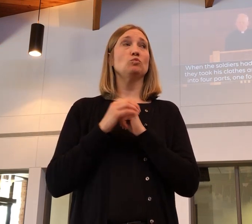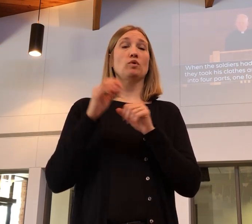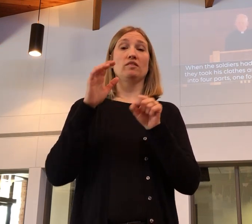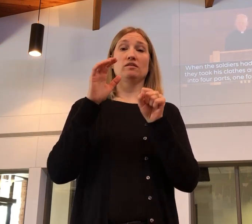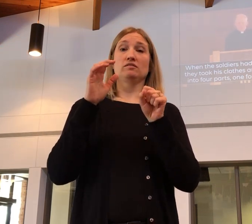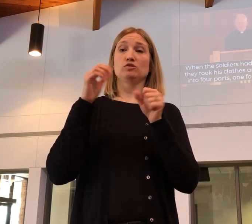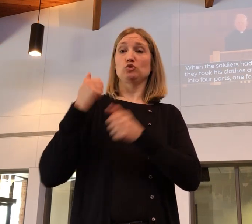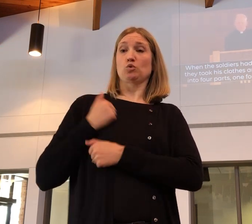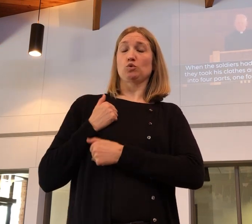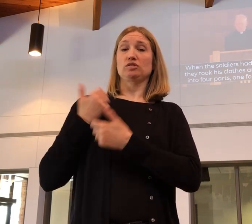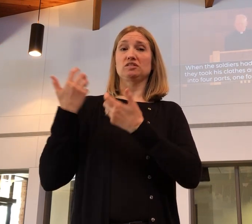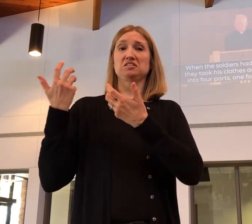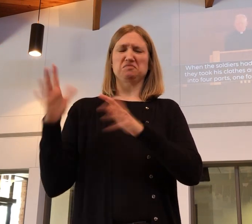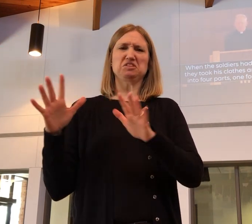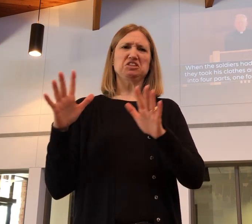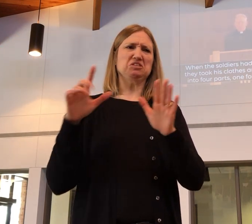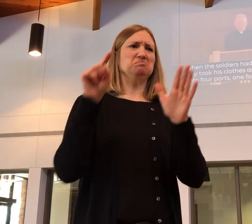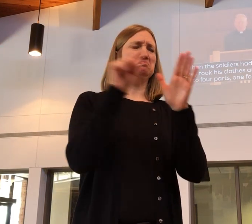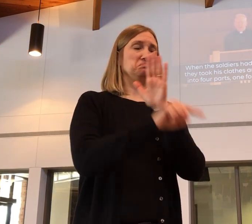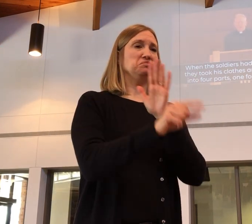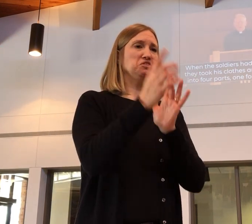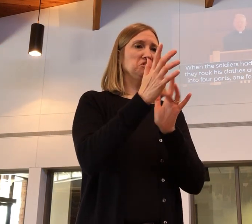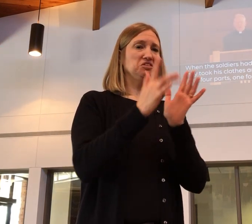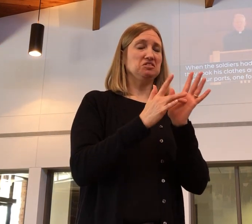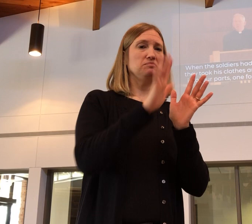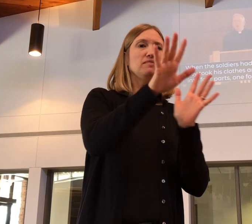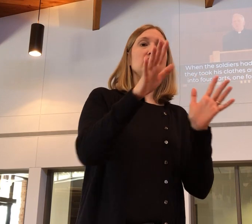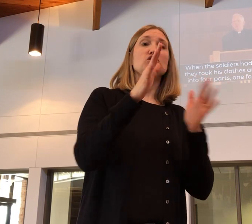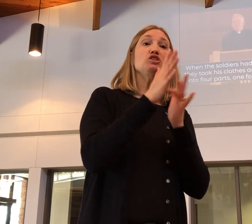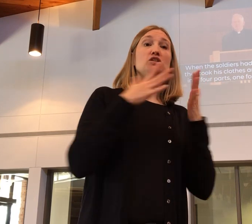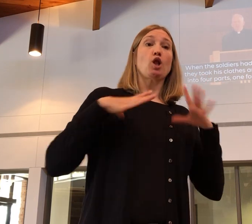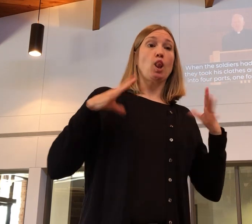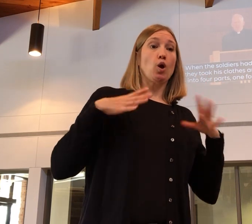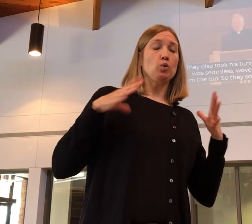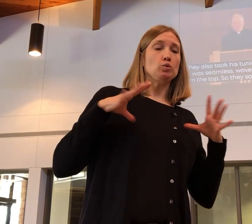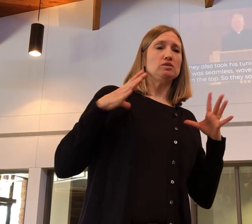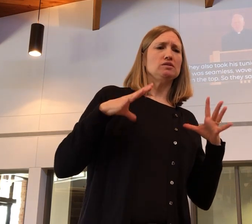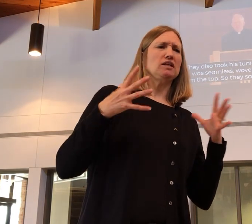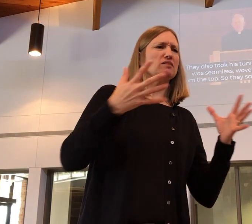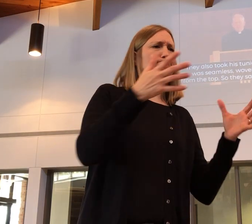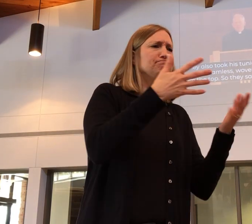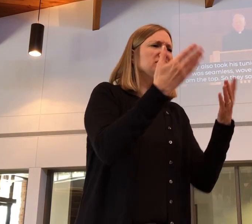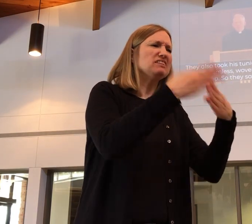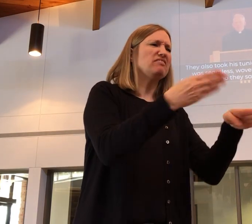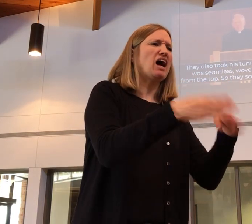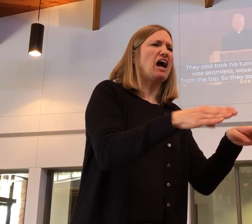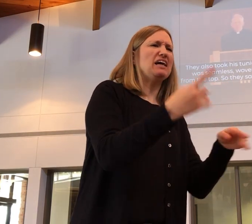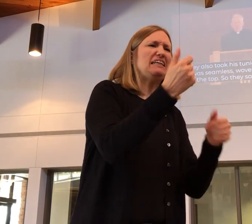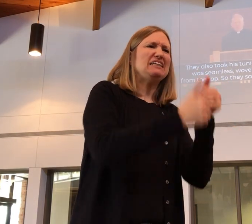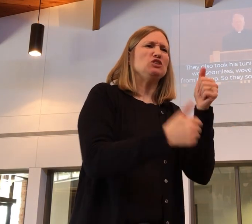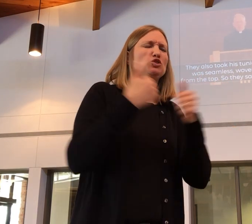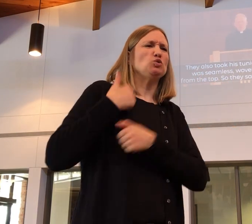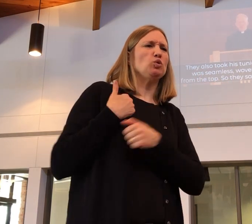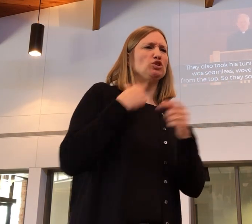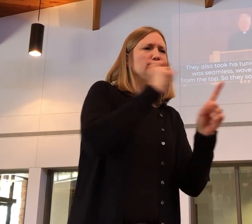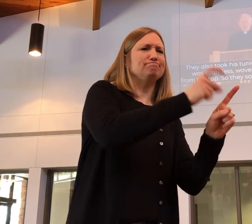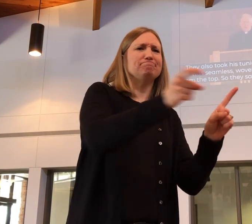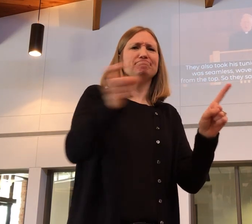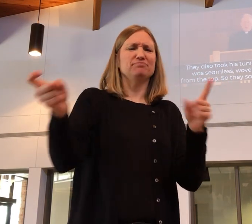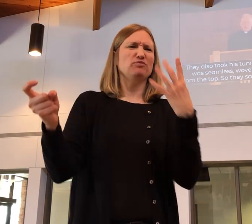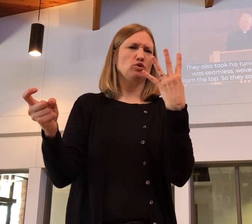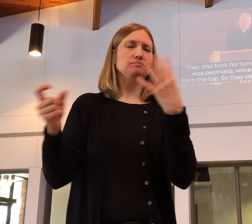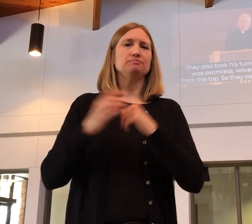Jesus. They took his clothes and divided them into four parts, one for each soldier. They also took his tunic.